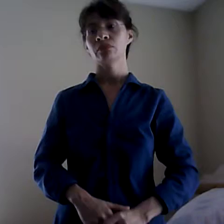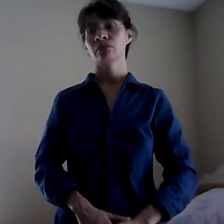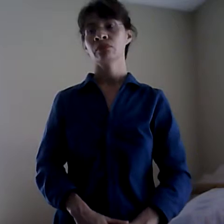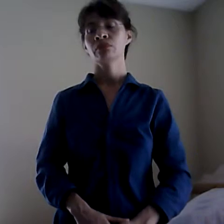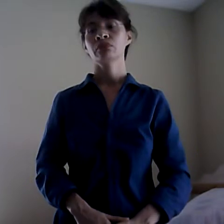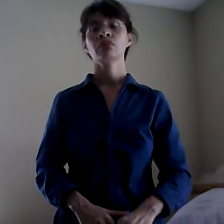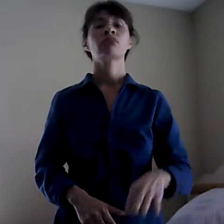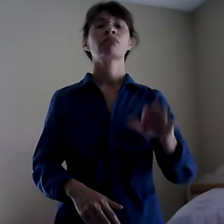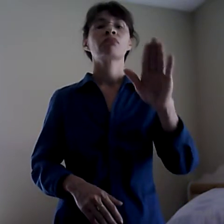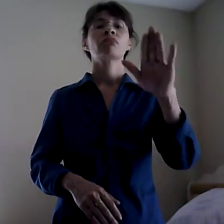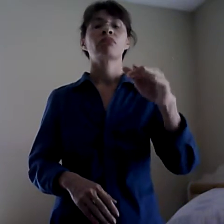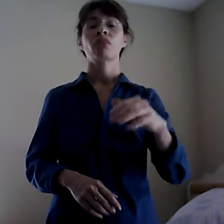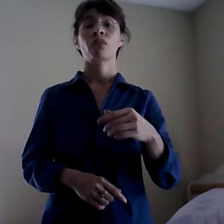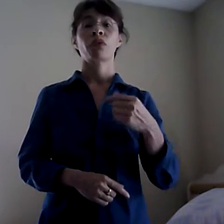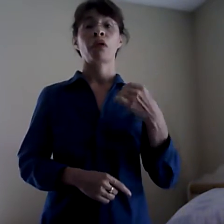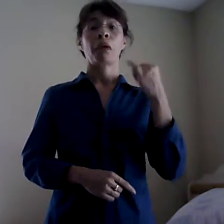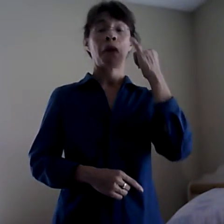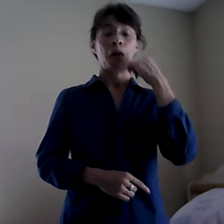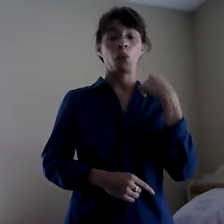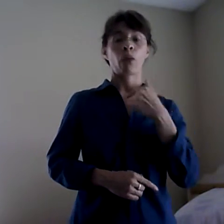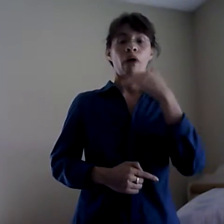If we hire you full-time, you'll work full-time.